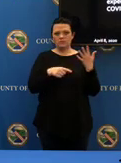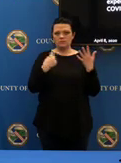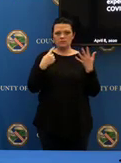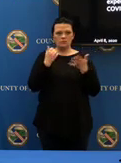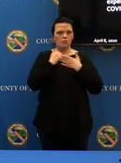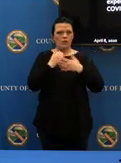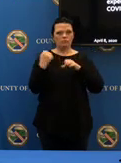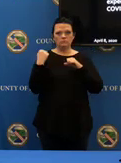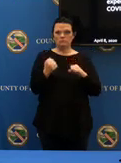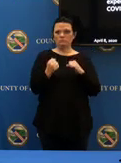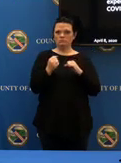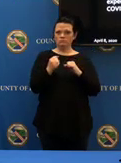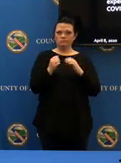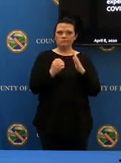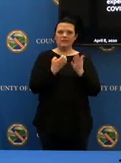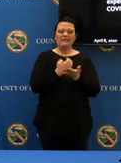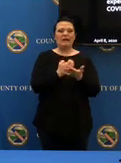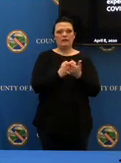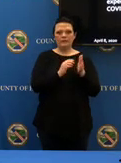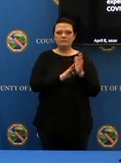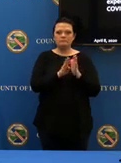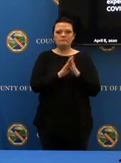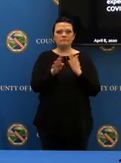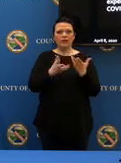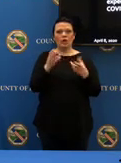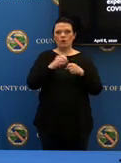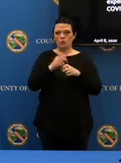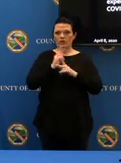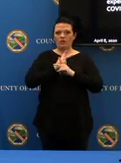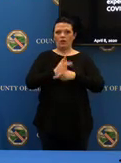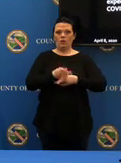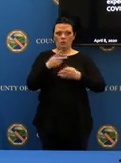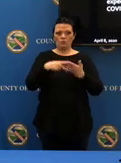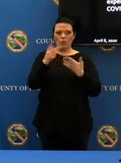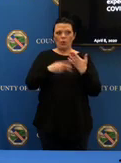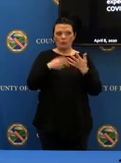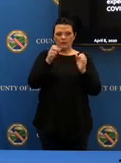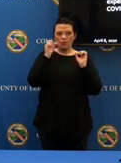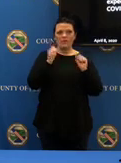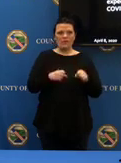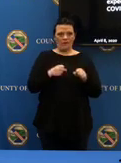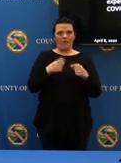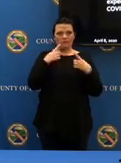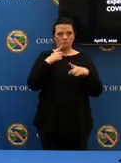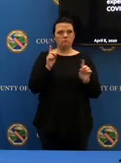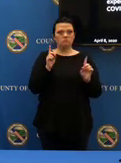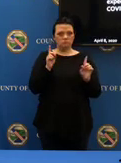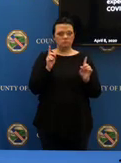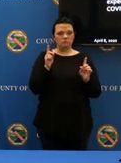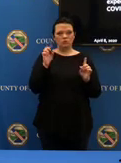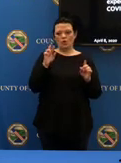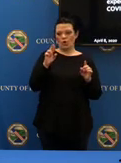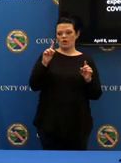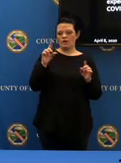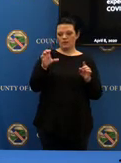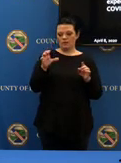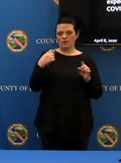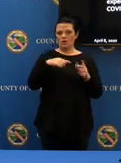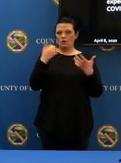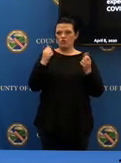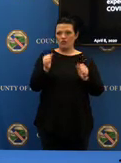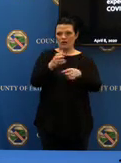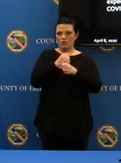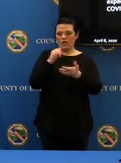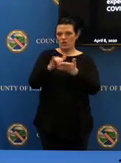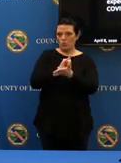our economy, including the loan program that we can go through with the RDC. And we're trying to get New York